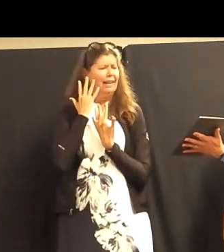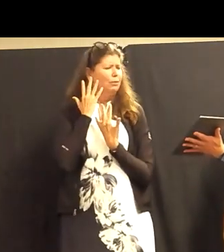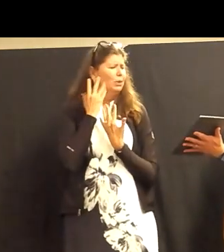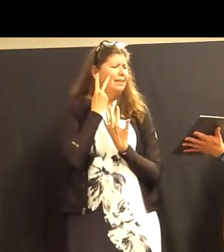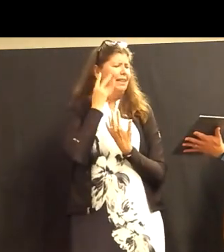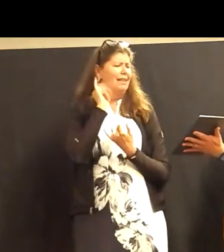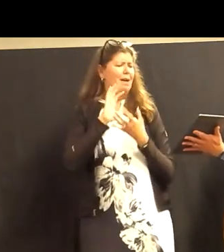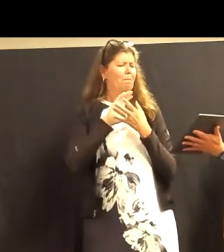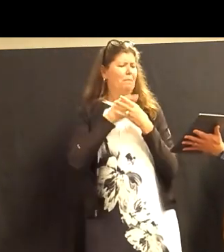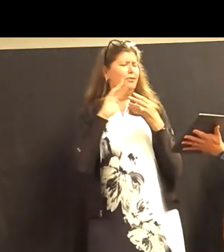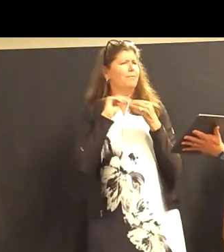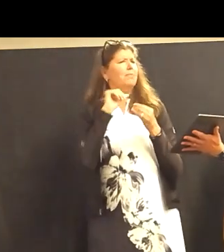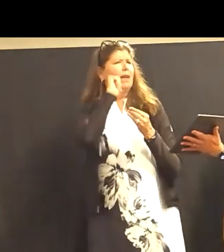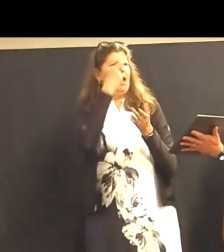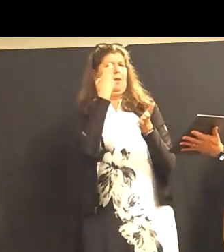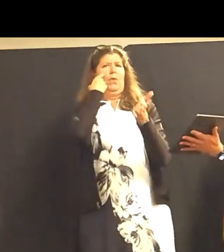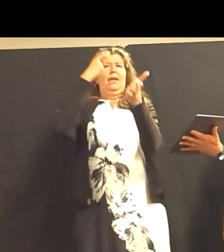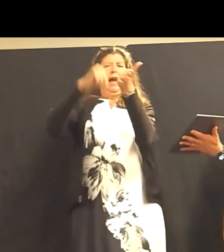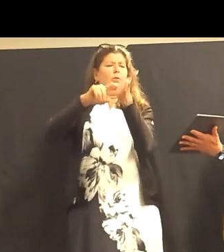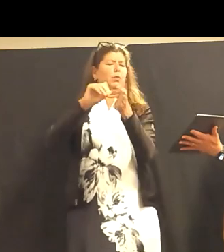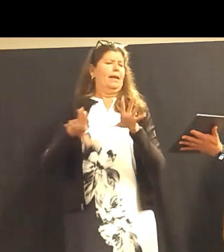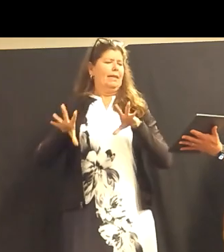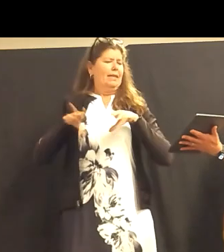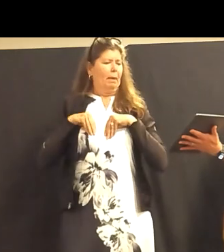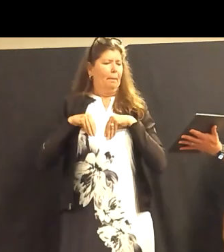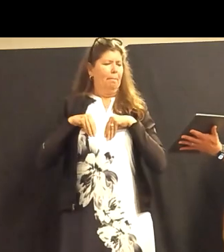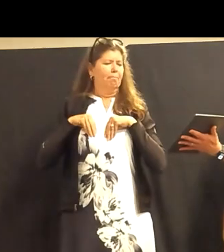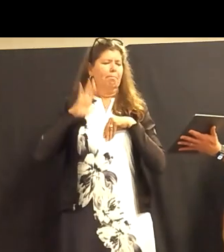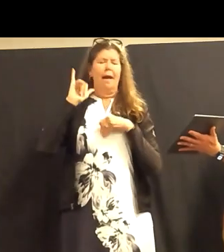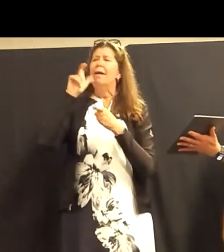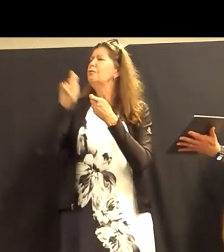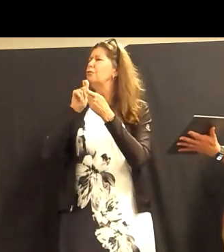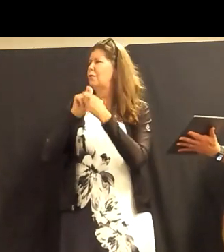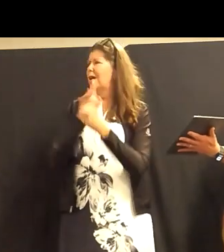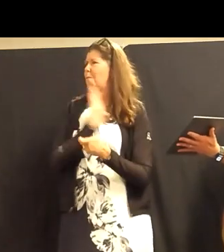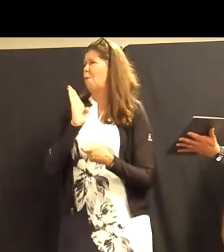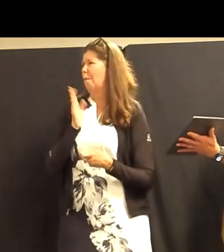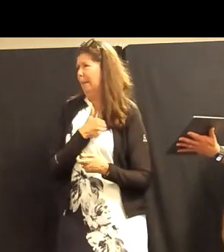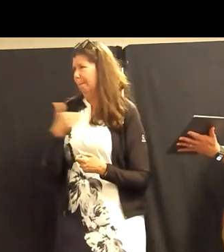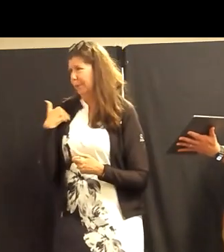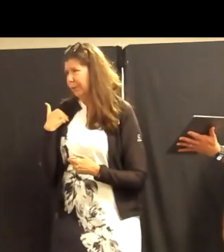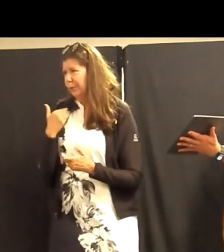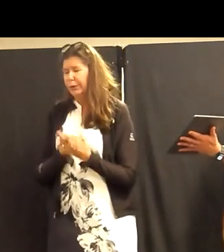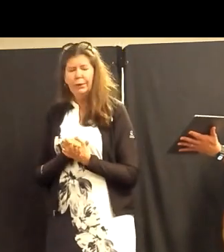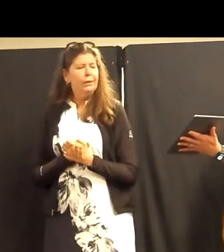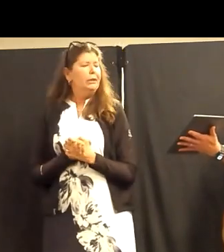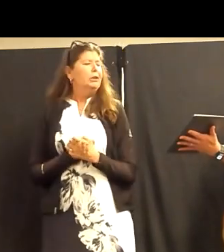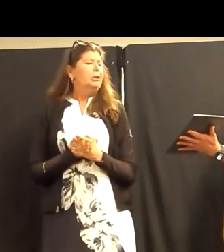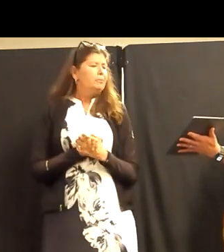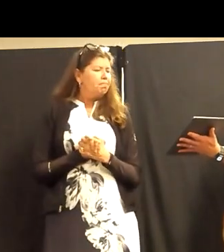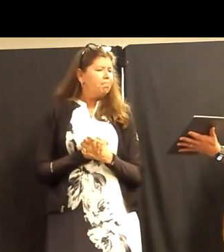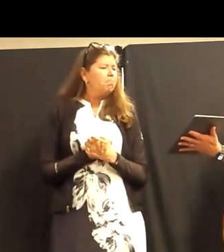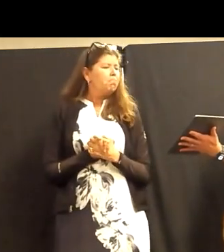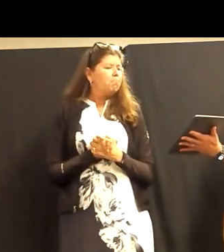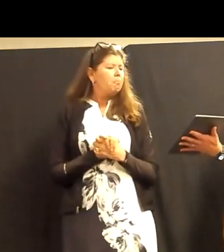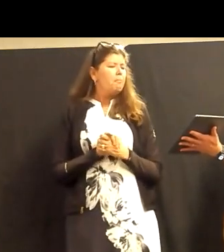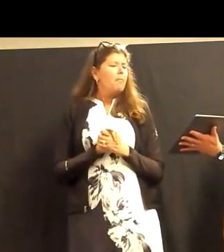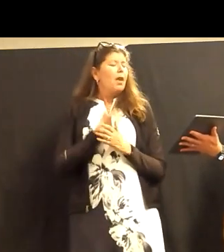I was really, really disappointed to see that it was not acknowledged and accepted by certain board